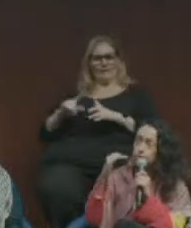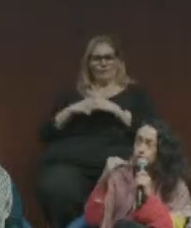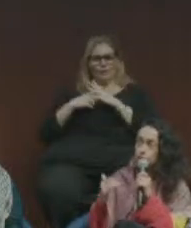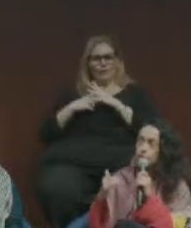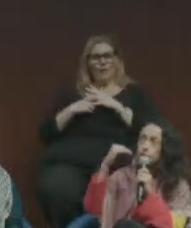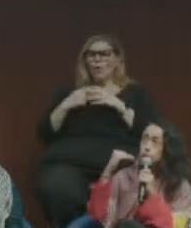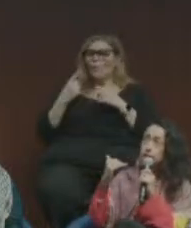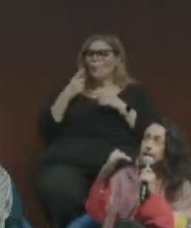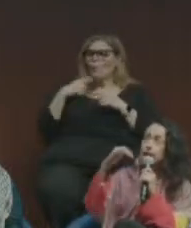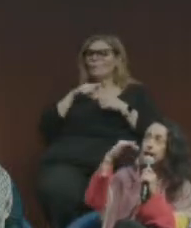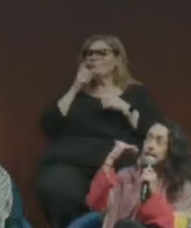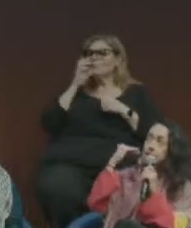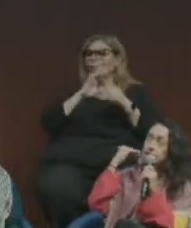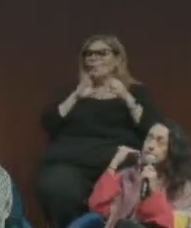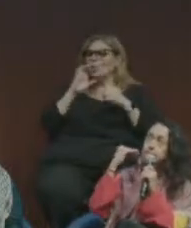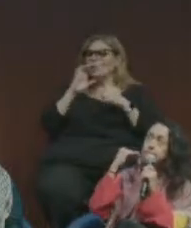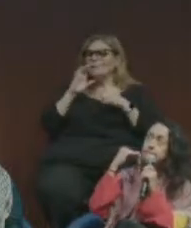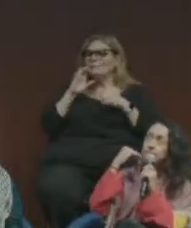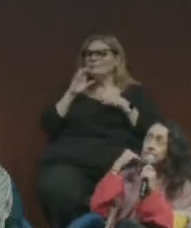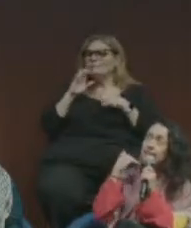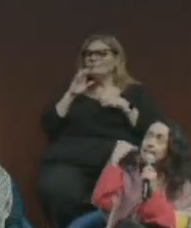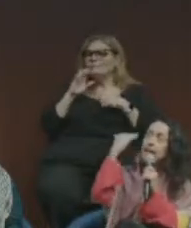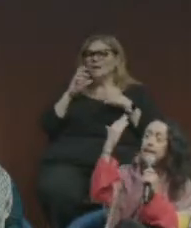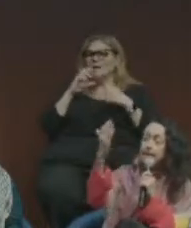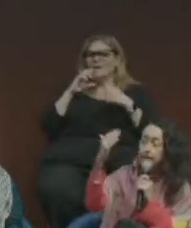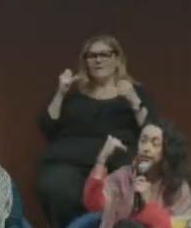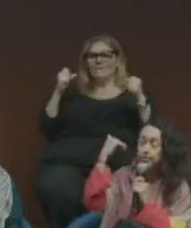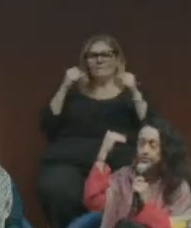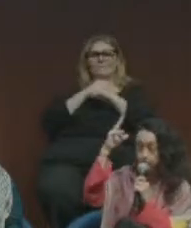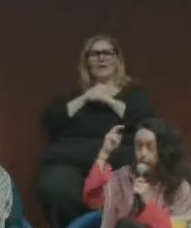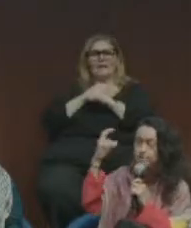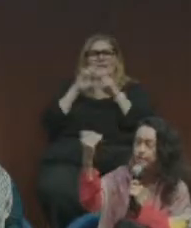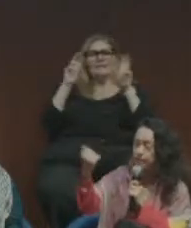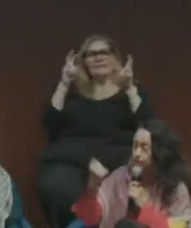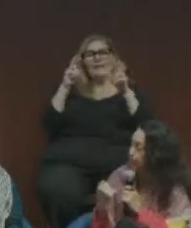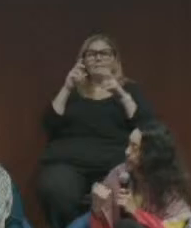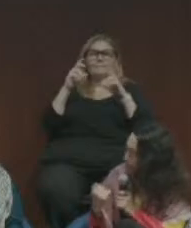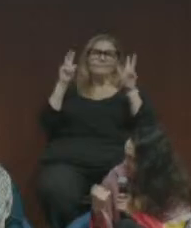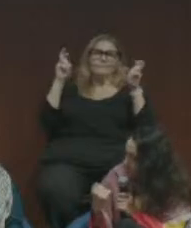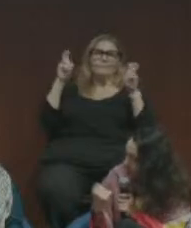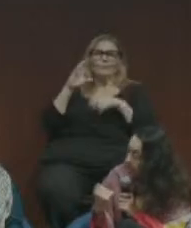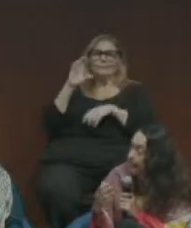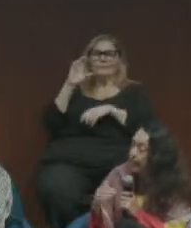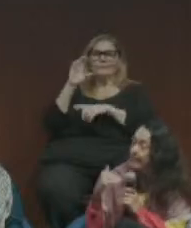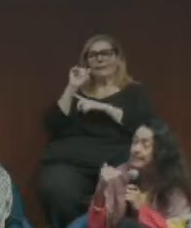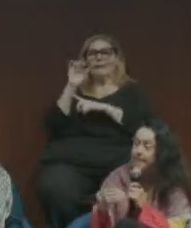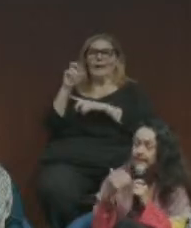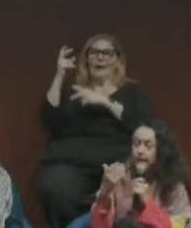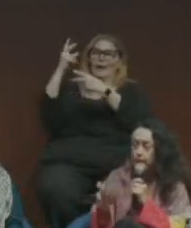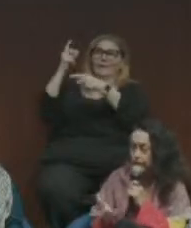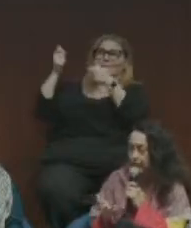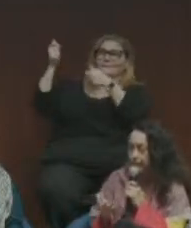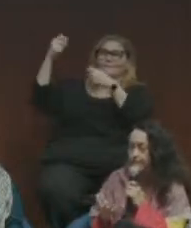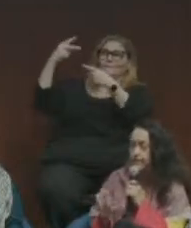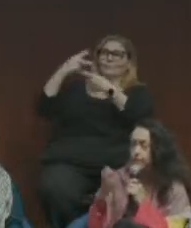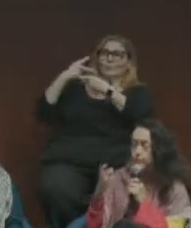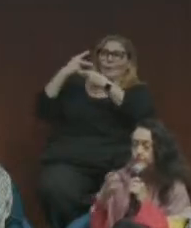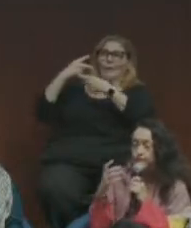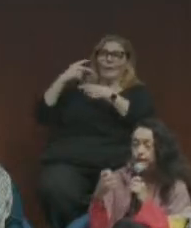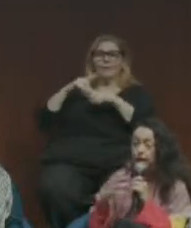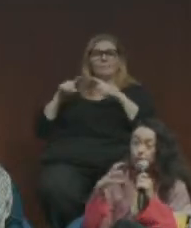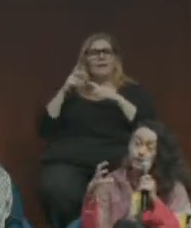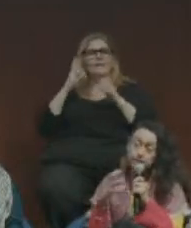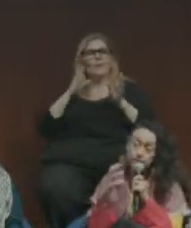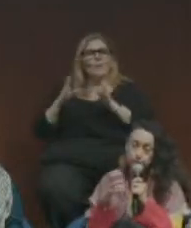we were just looking at fighting that care, supposed care from above, right? And thinking that organizing